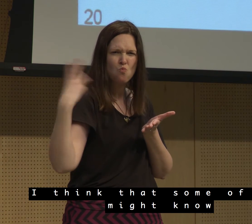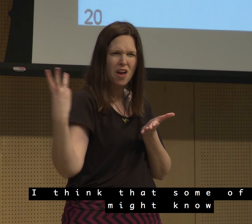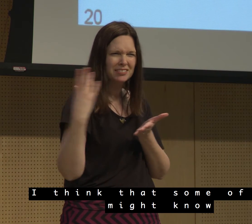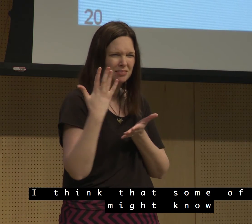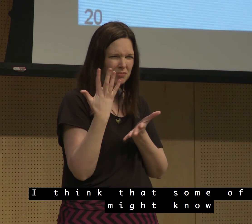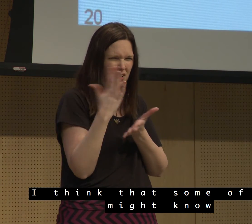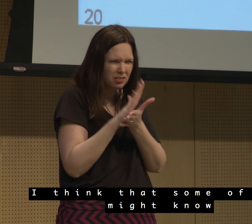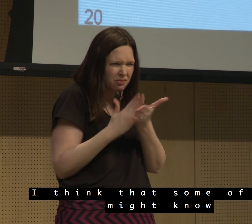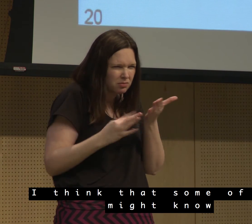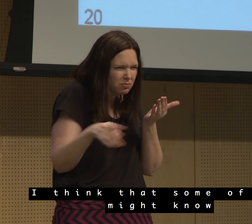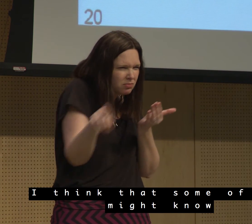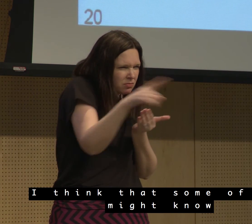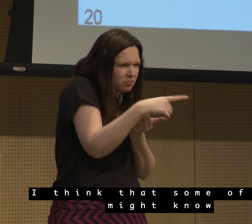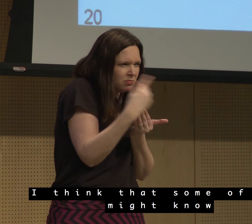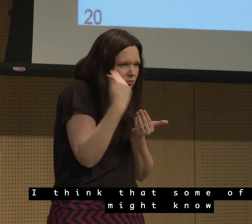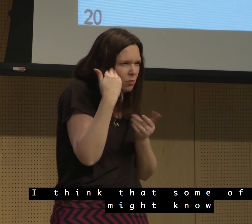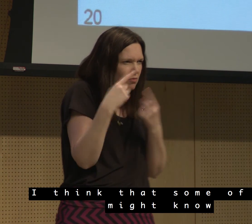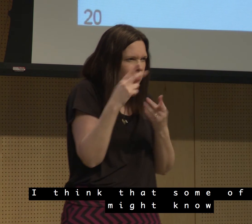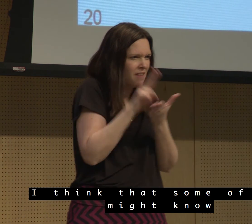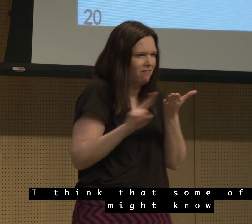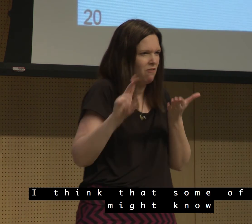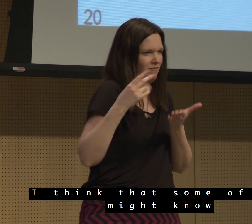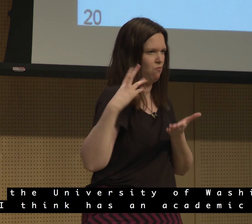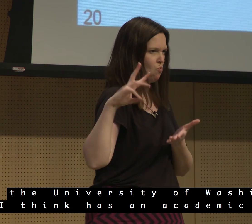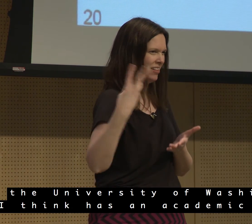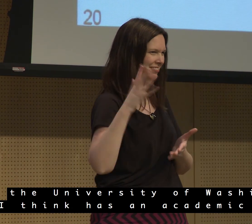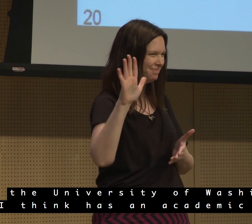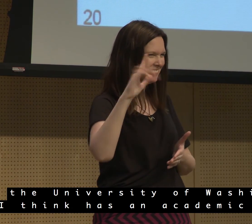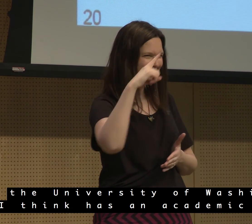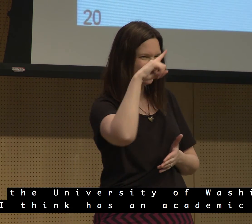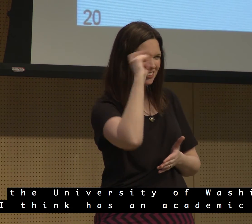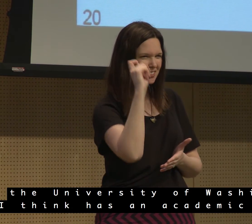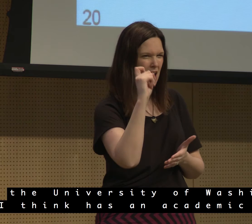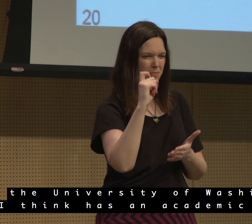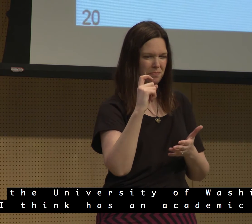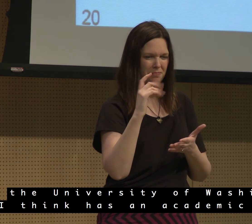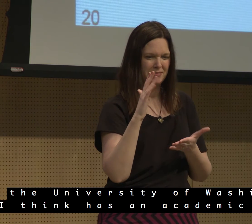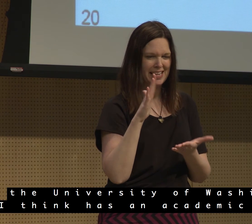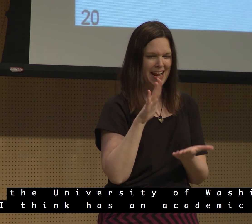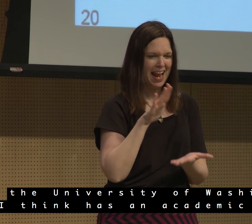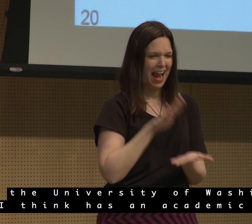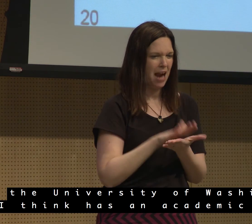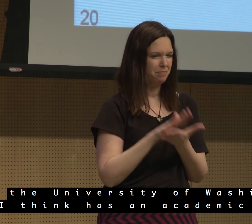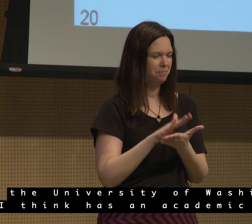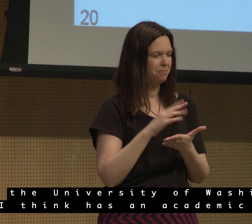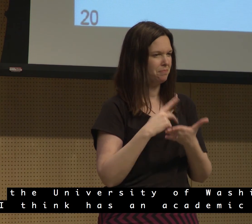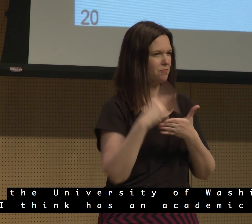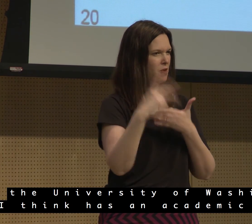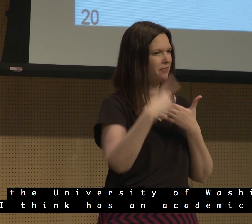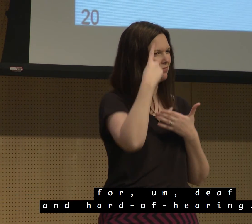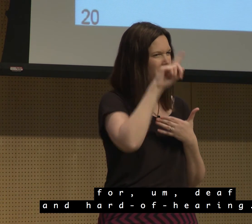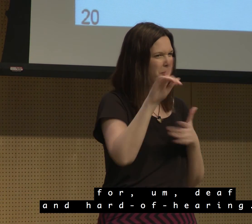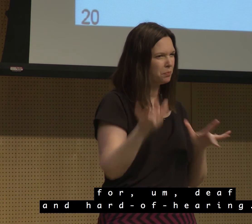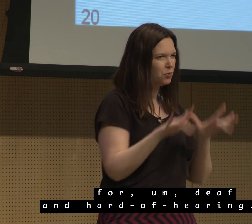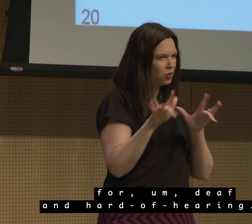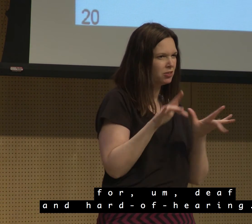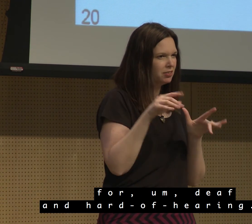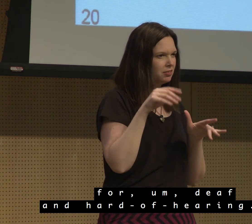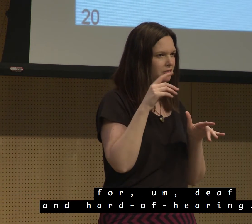I think that some of you might know the University of Washington, I think, has an academic program for deaf